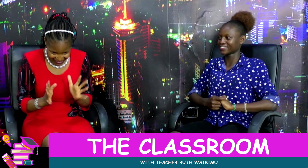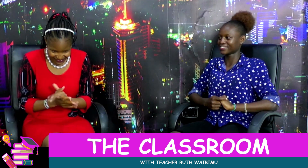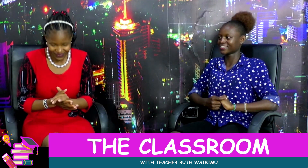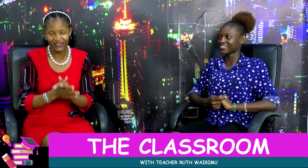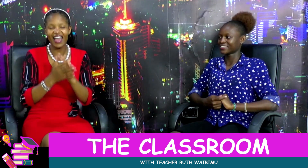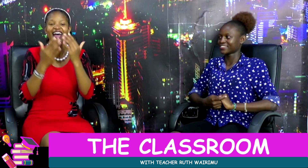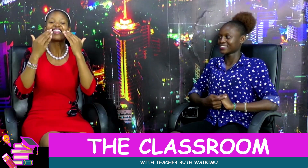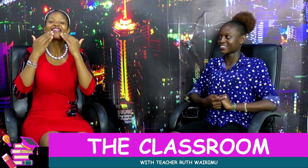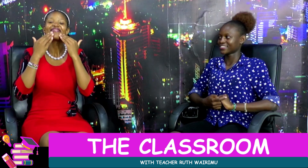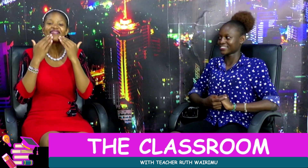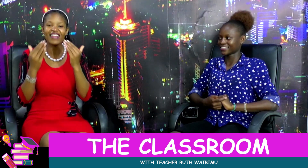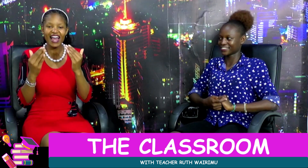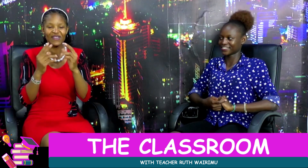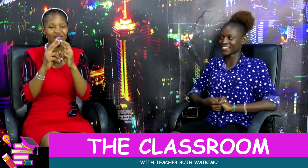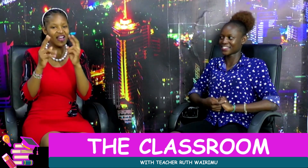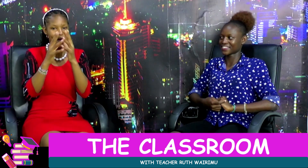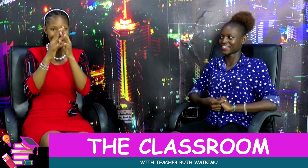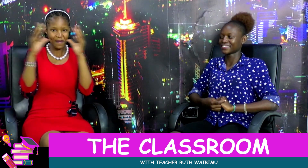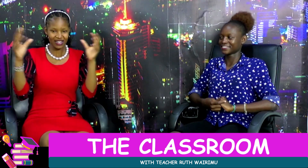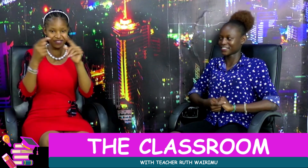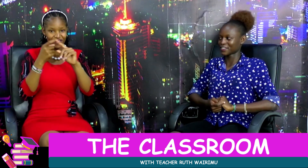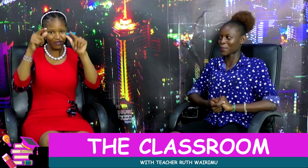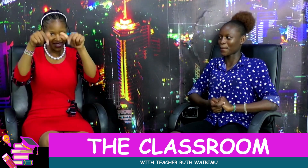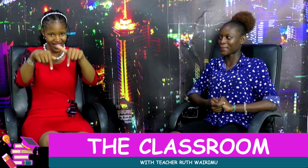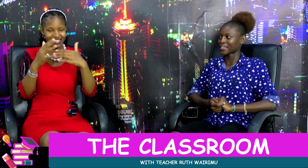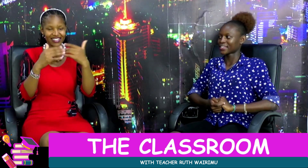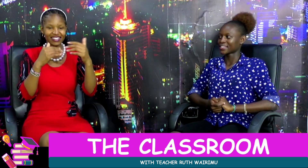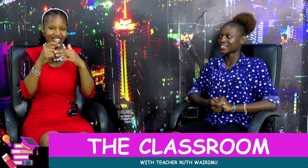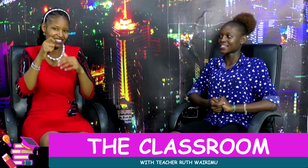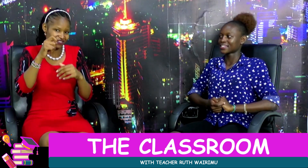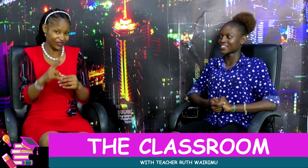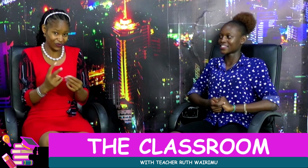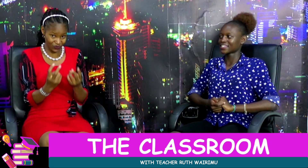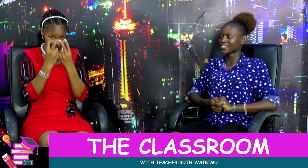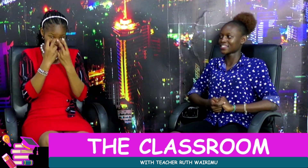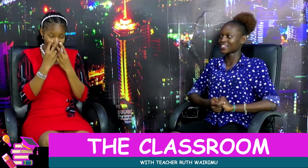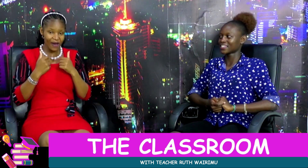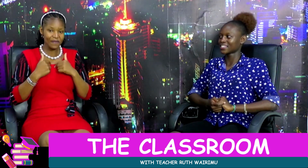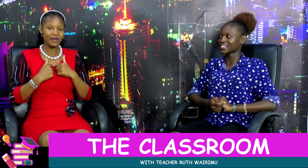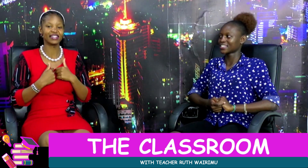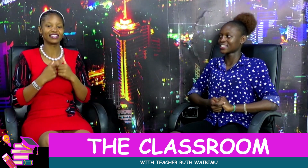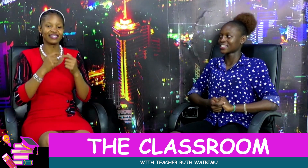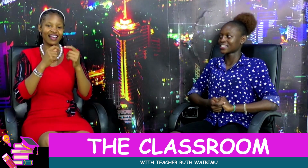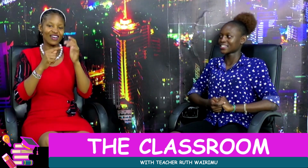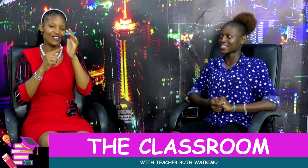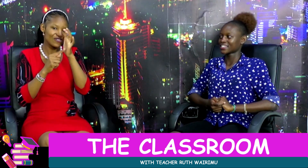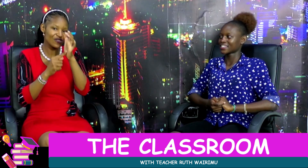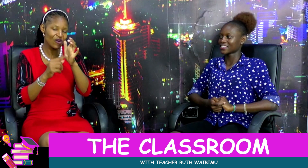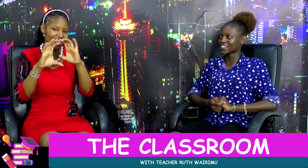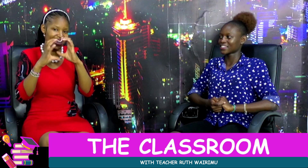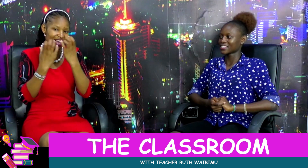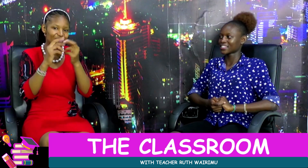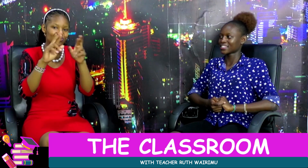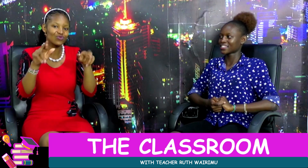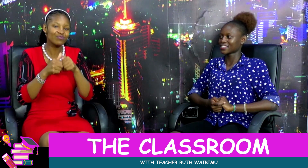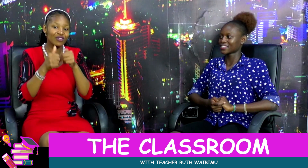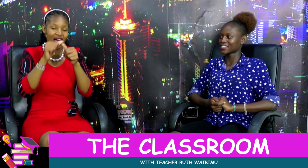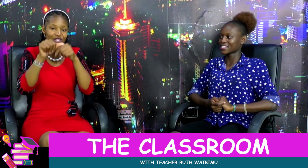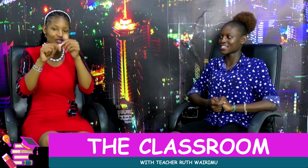all well. So thank you so much for joining us here at Science TV. I have been your host, Ruth